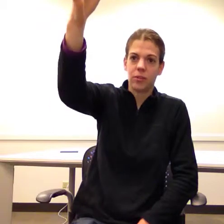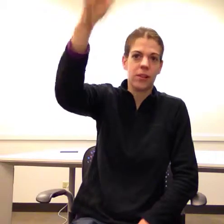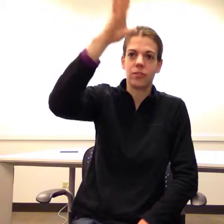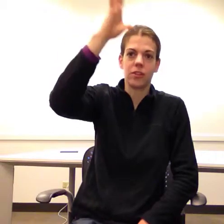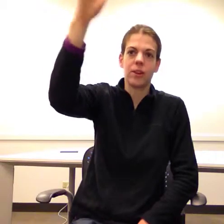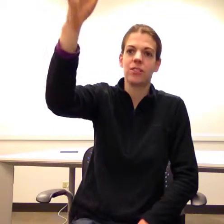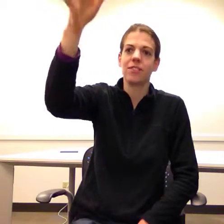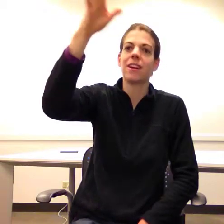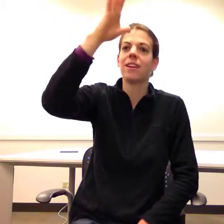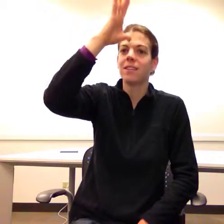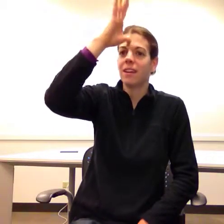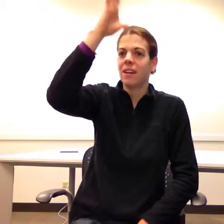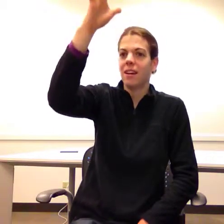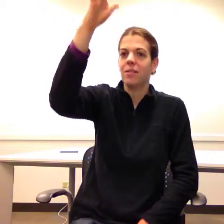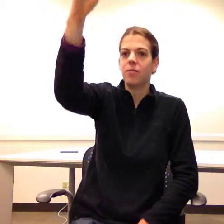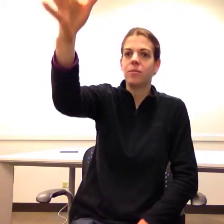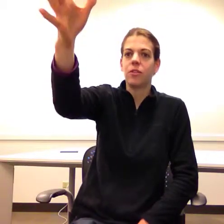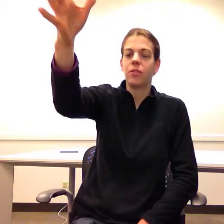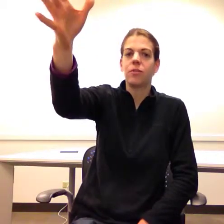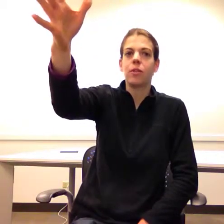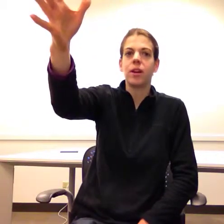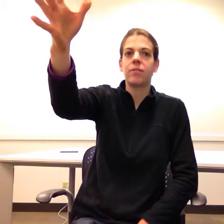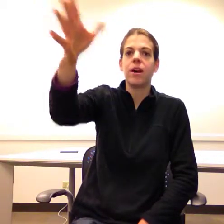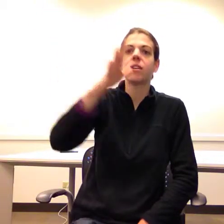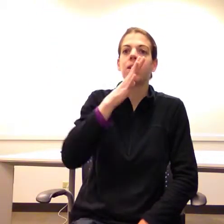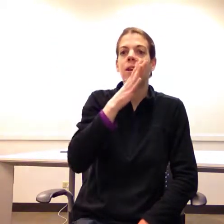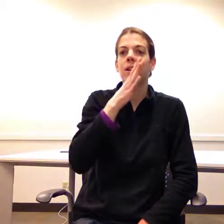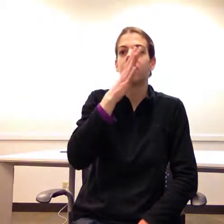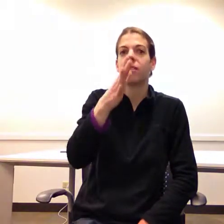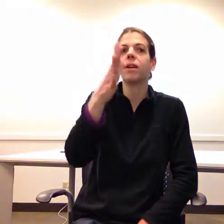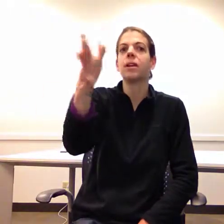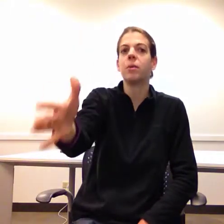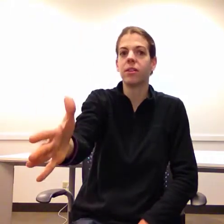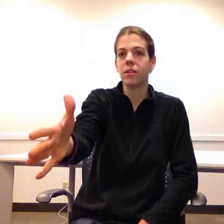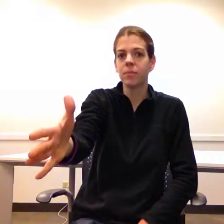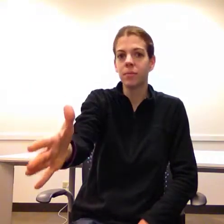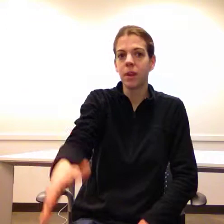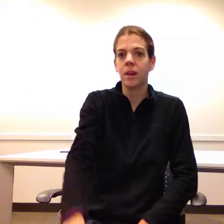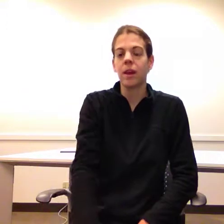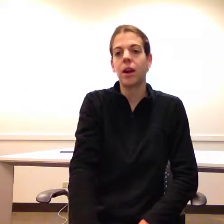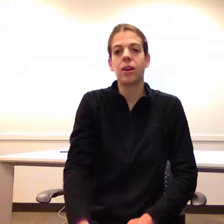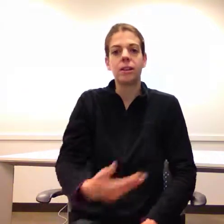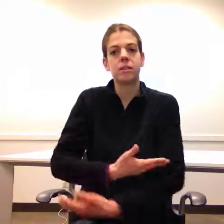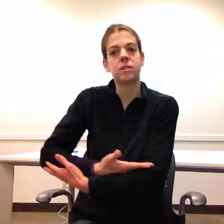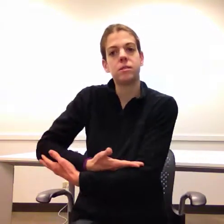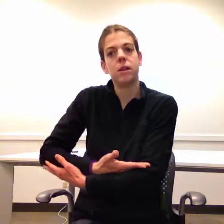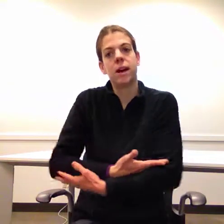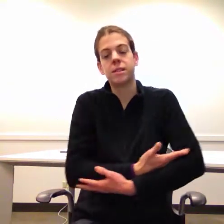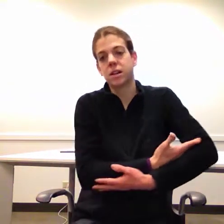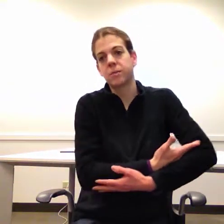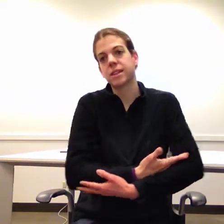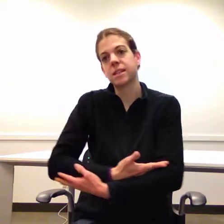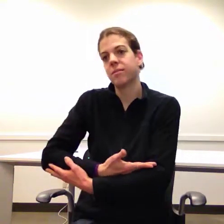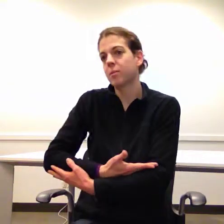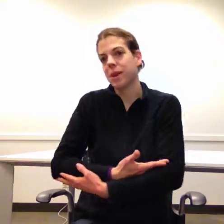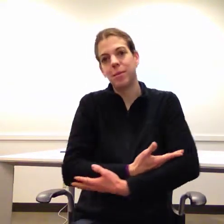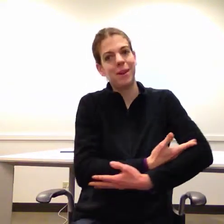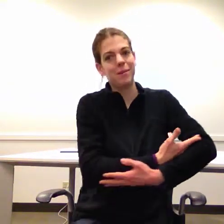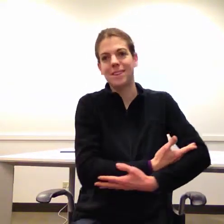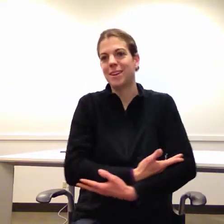other generations, I guess. So grandfather, grandmother. I already talked about the sign for baby. It's how you